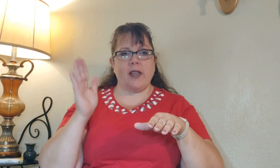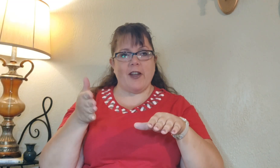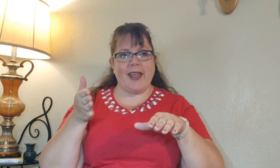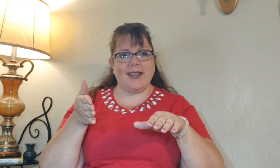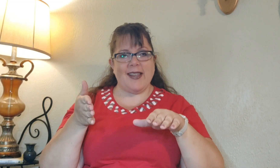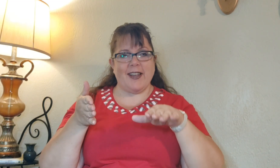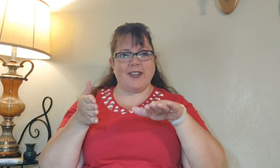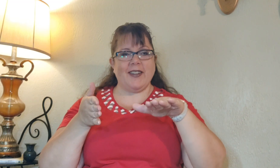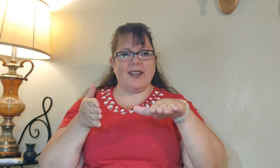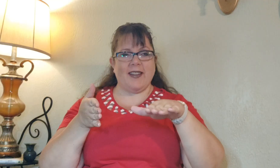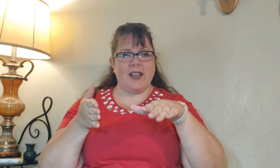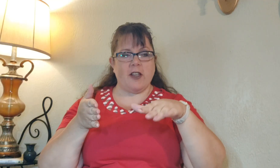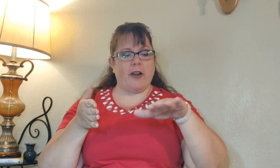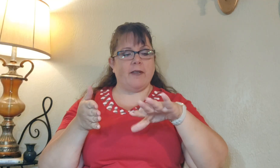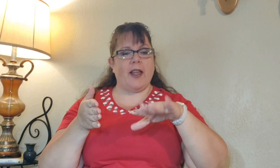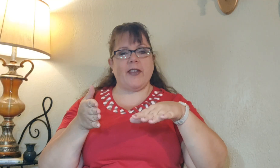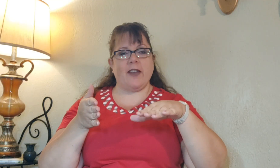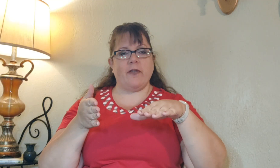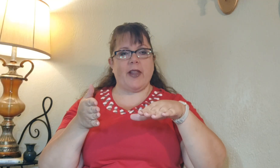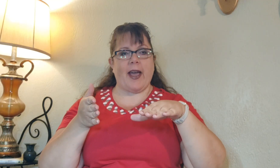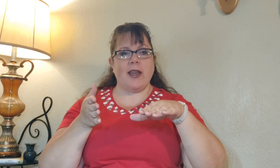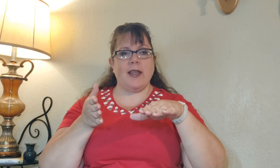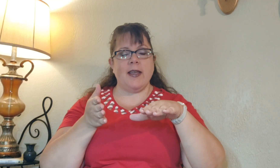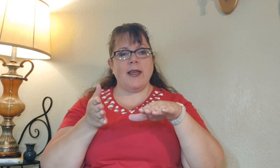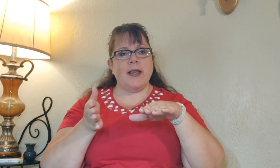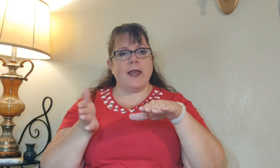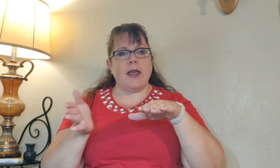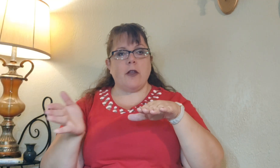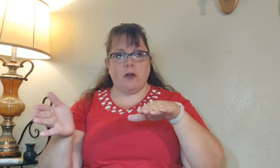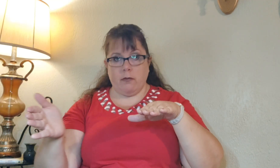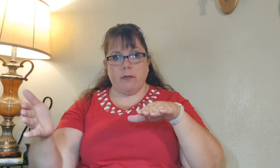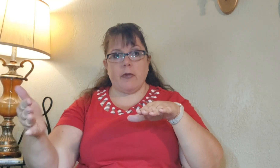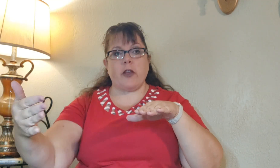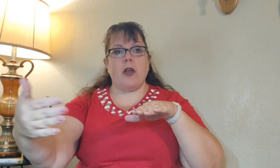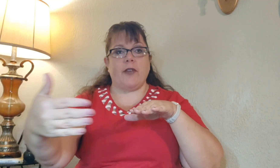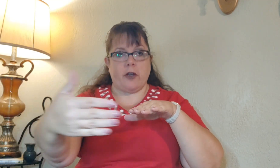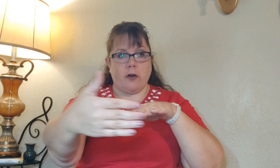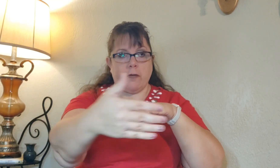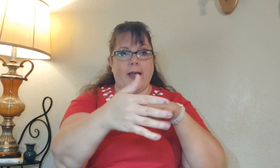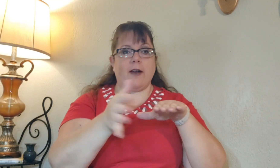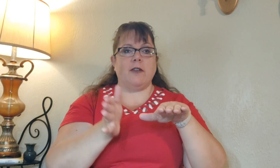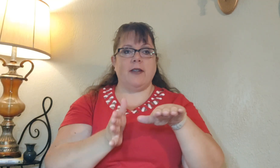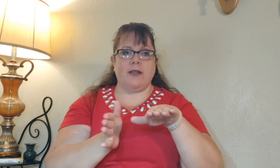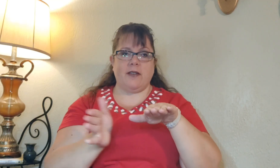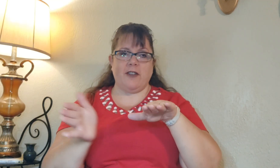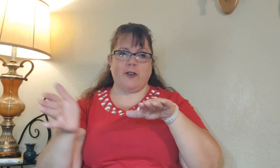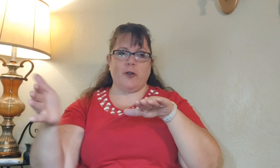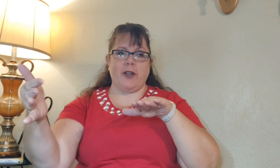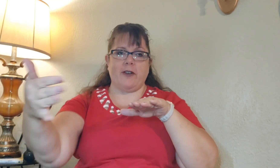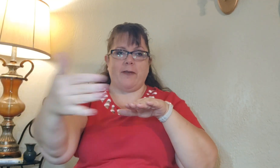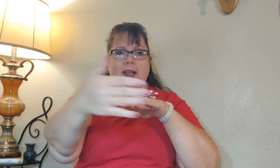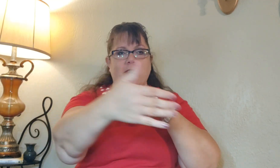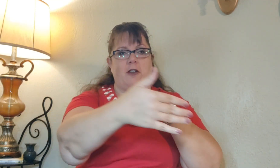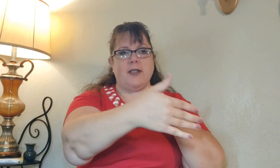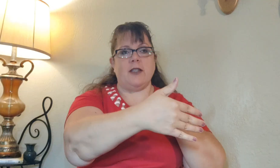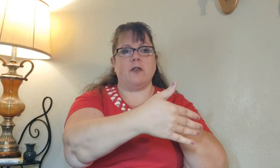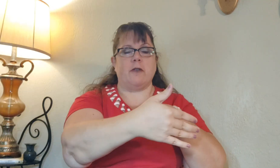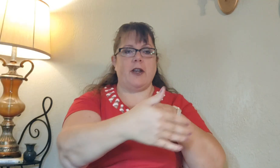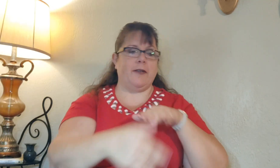your hand here and your left hand flat, and you have to go around. You're going around, you're detouring.